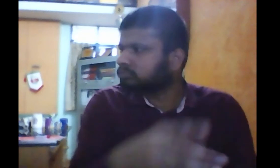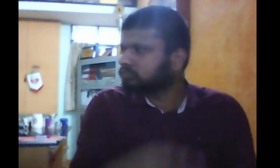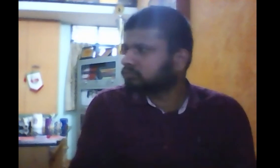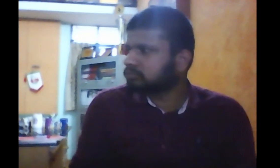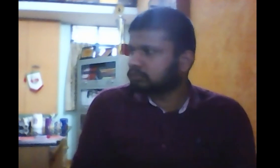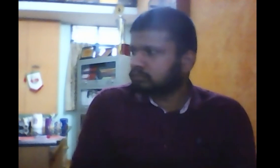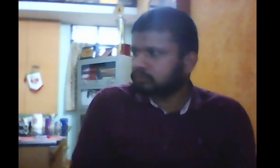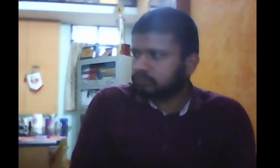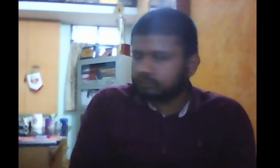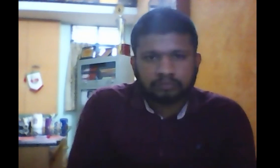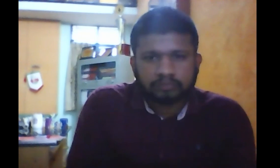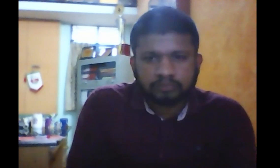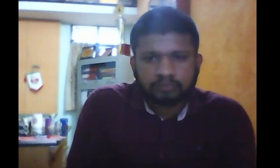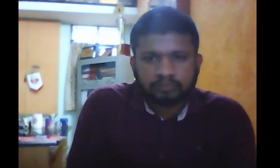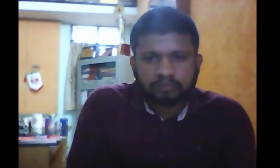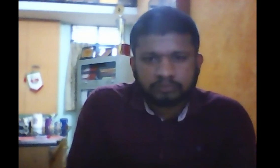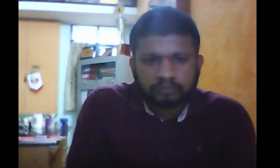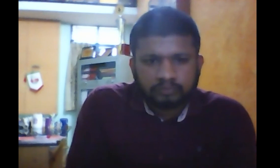So we are done with our class today.